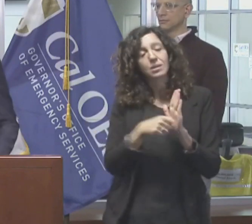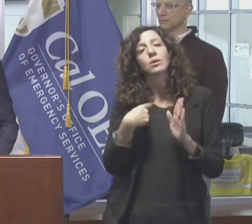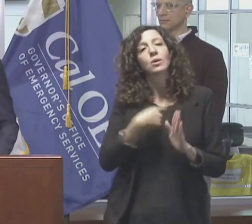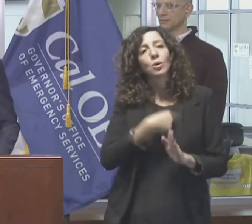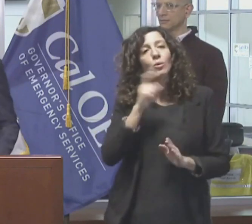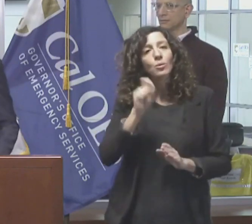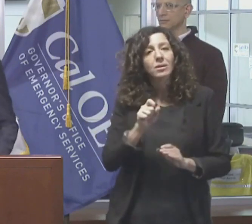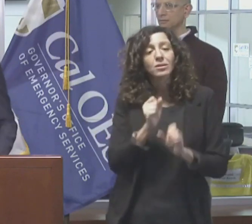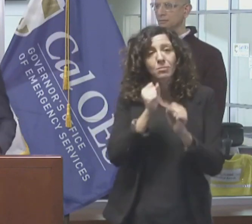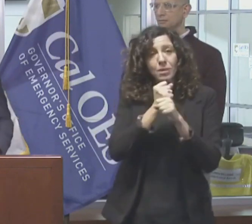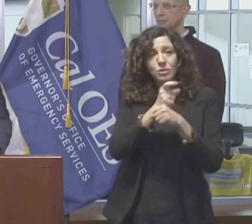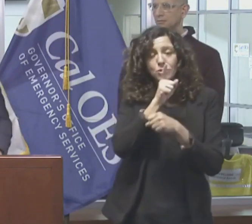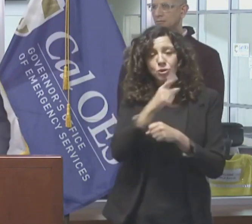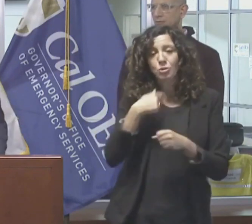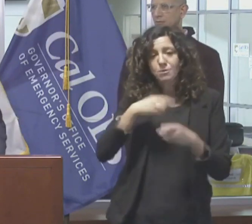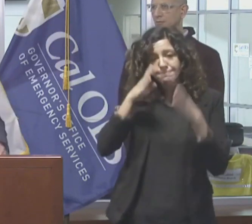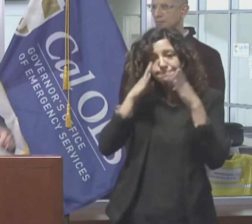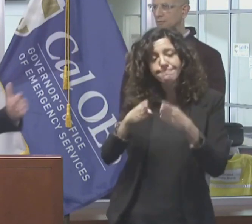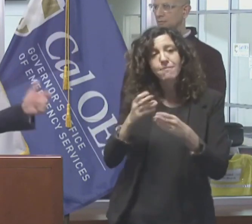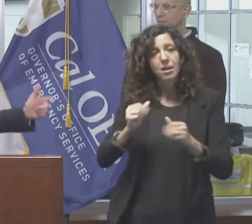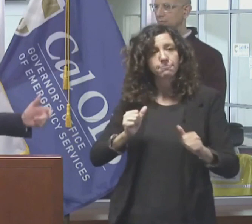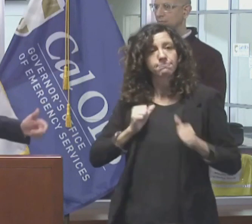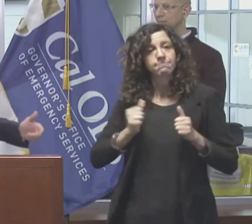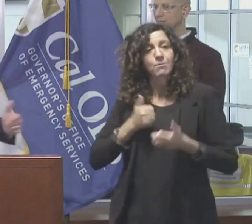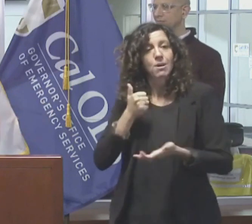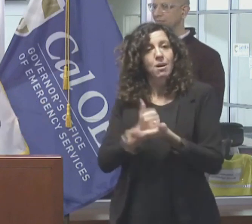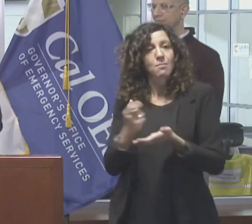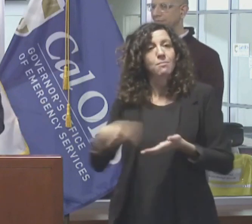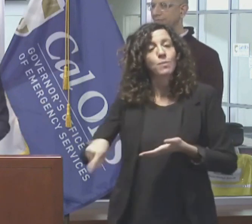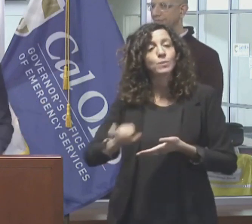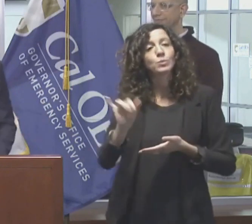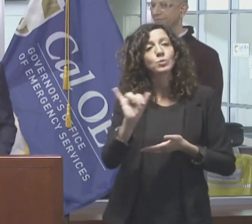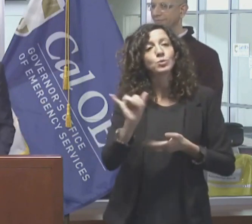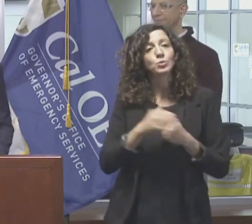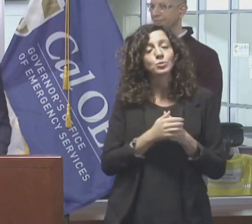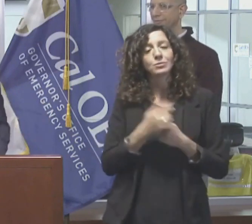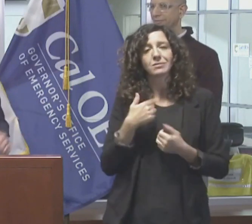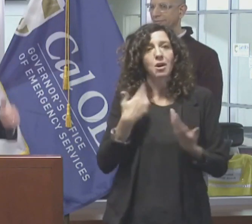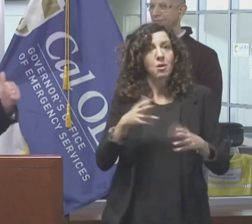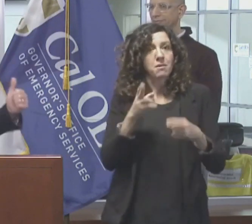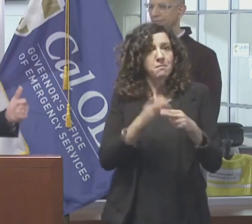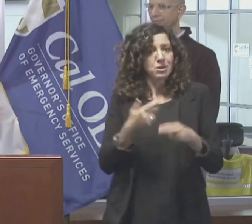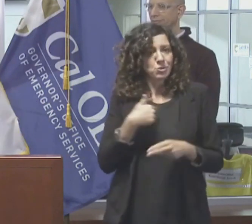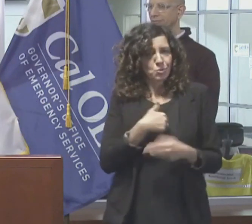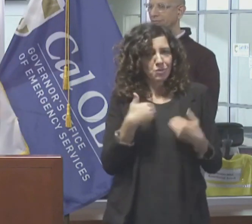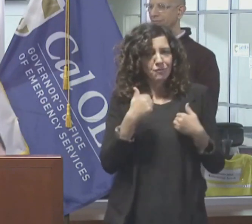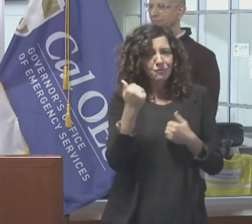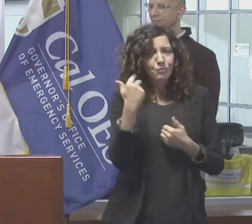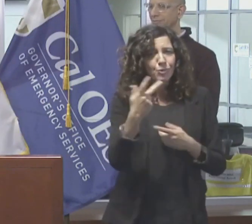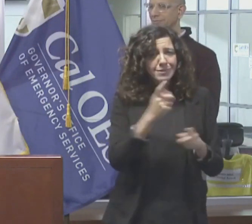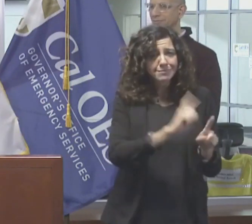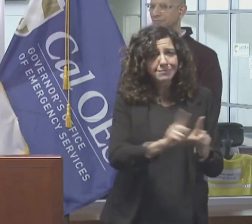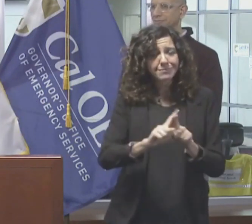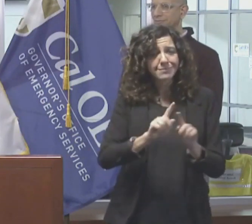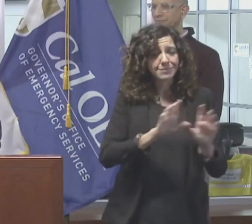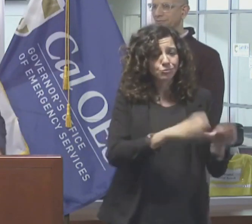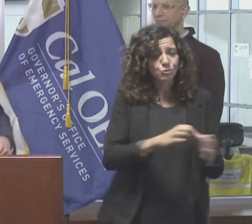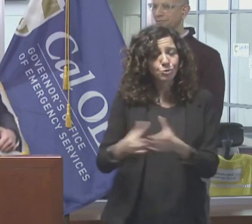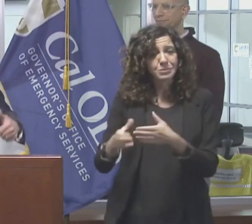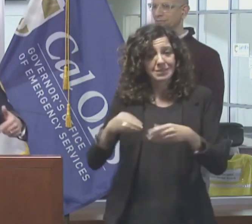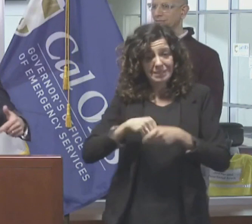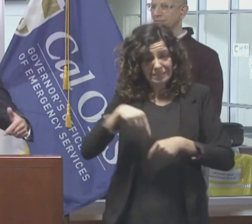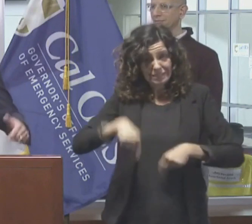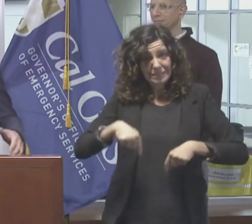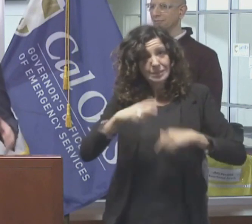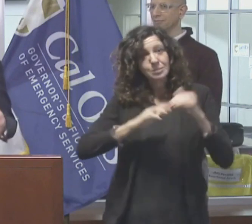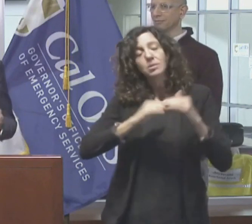this moment aggressively. And I can assure you, I mentioned 13 of our task force teams that are residing in this building.